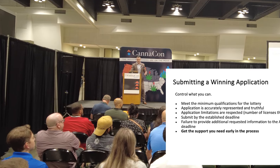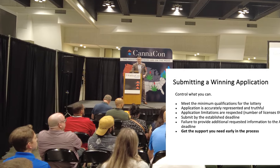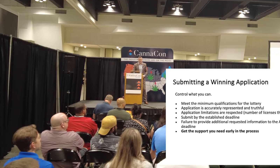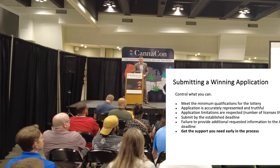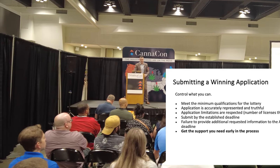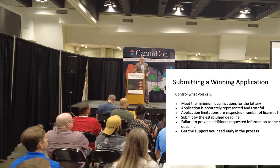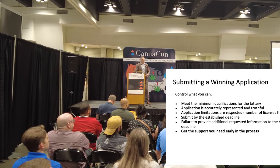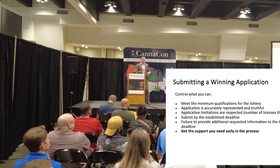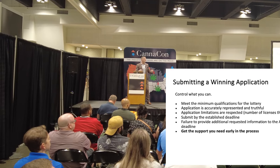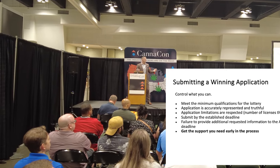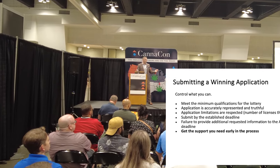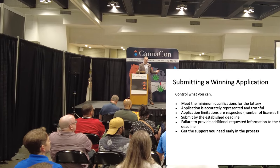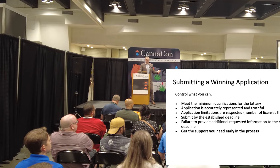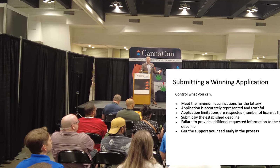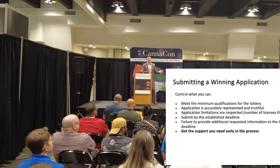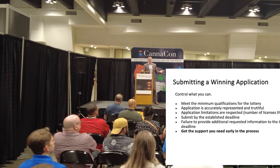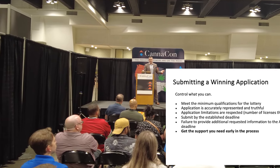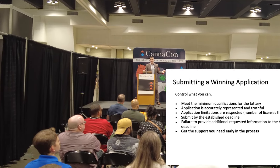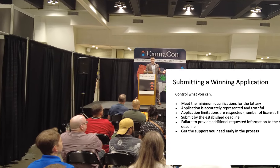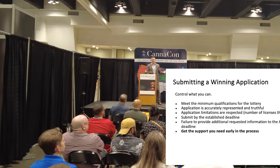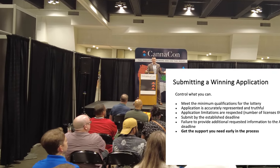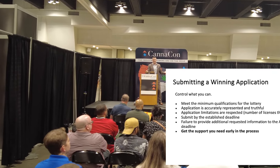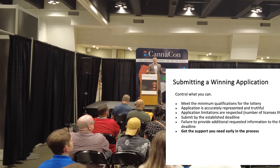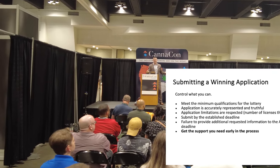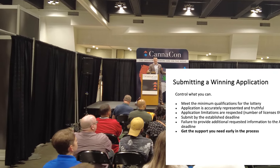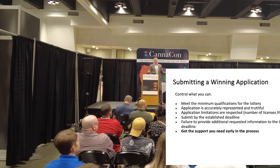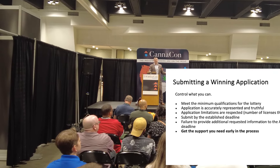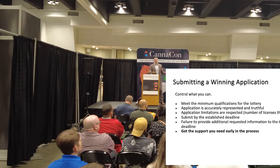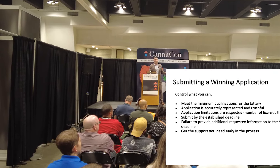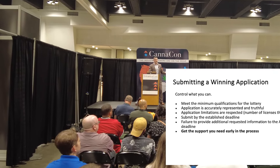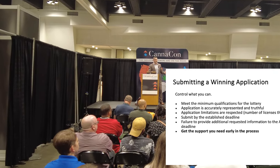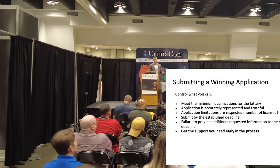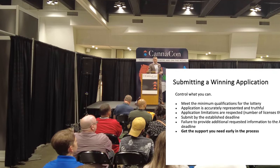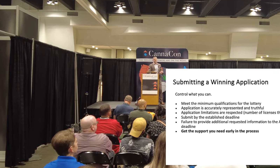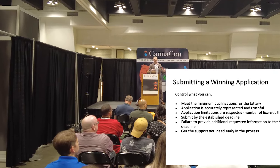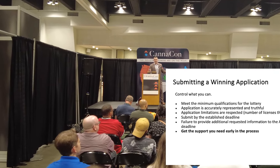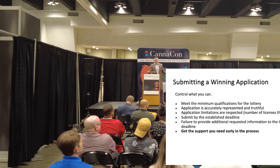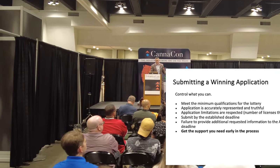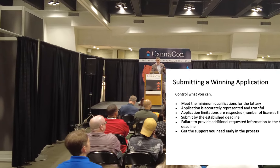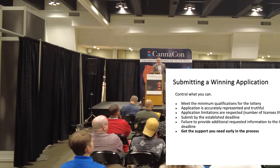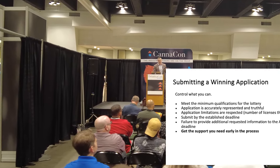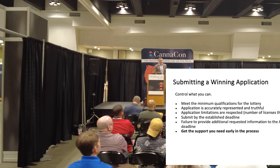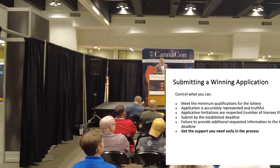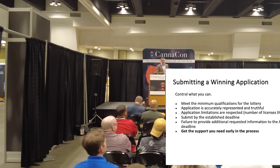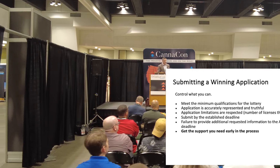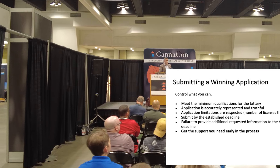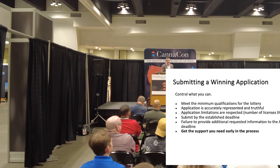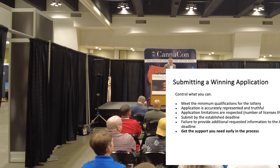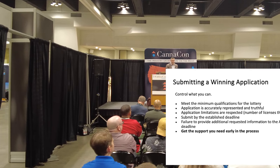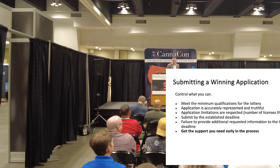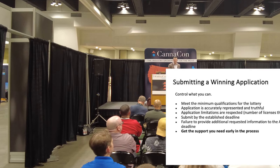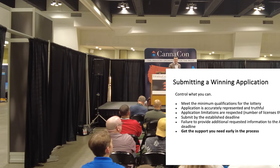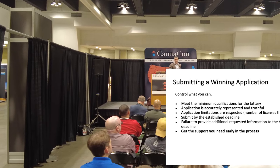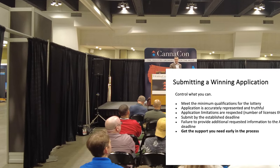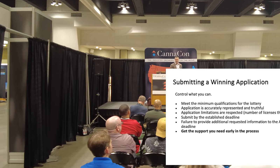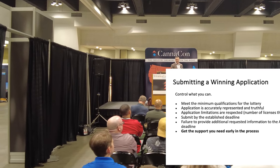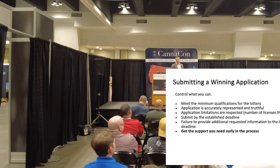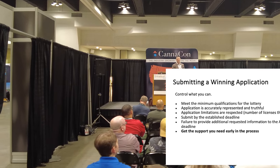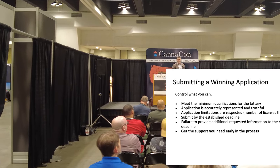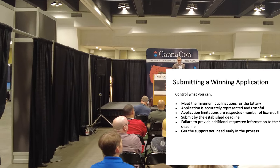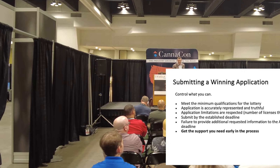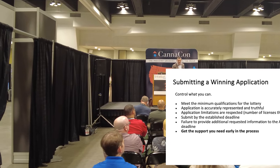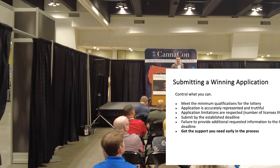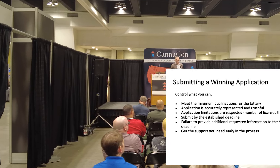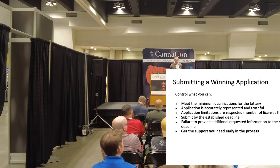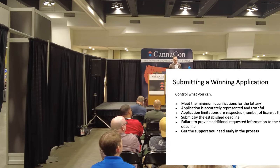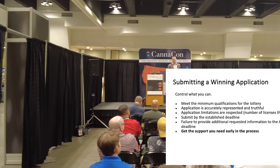kitchen, you know, I don't know if anyone has a lot of siblings, right? But dinner in my house with a lot of siblings is always a fight for